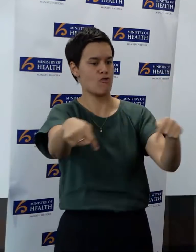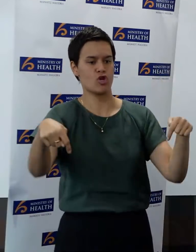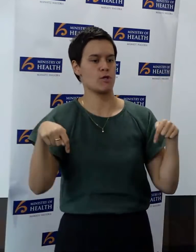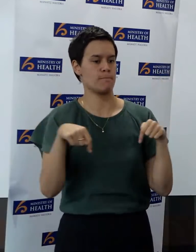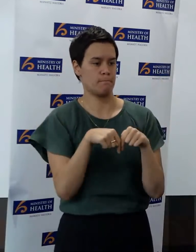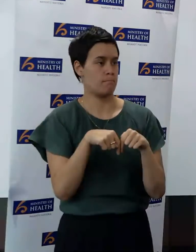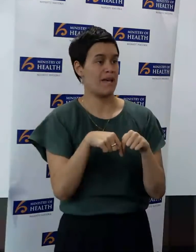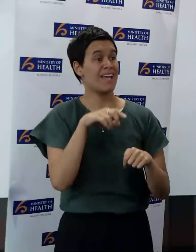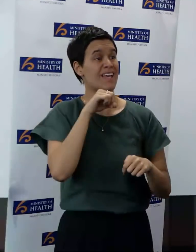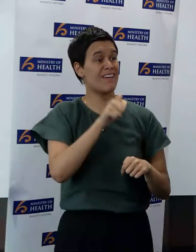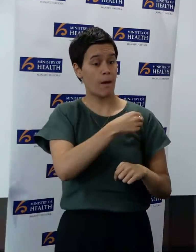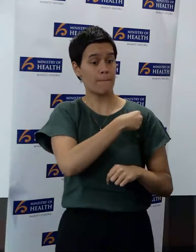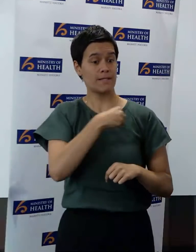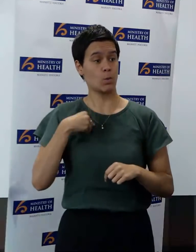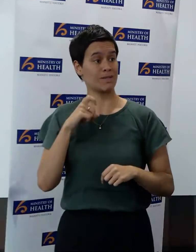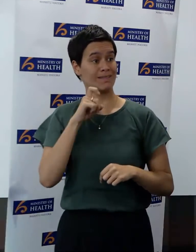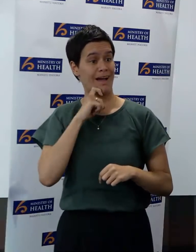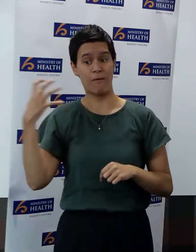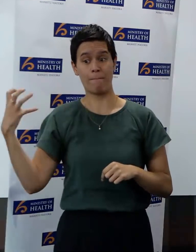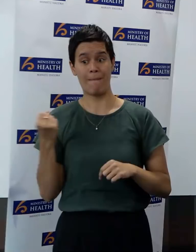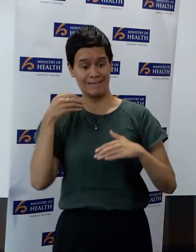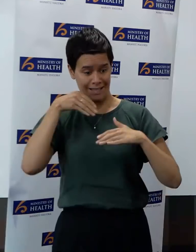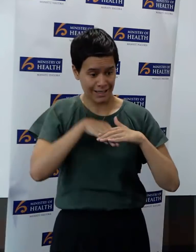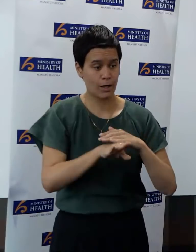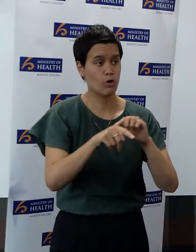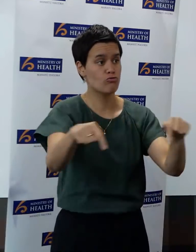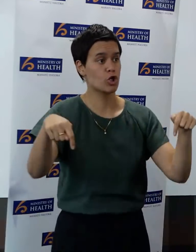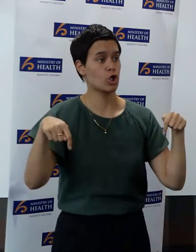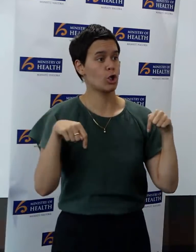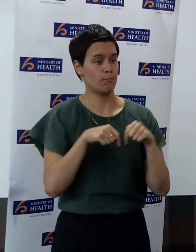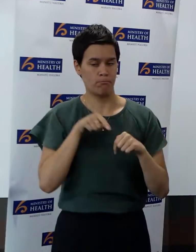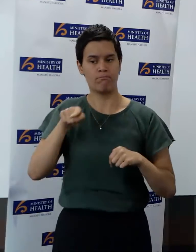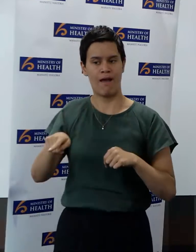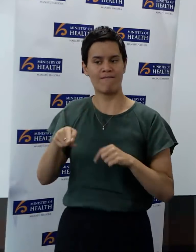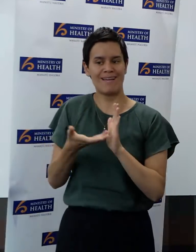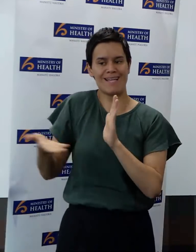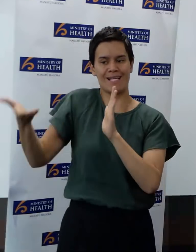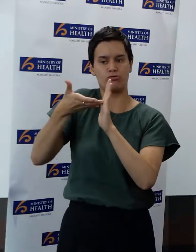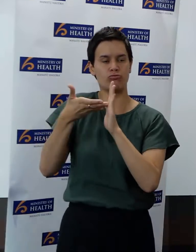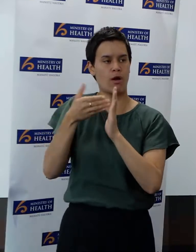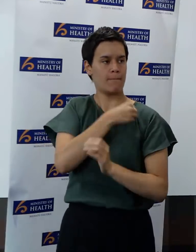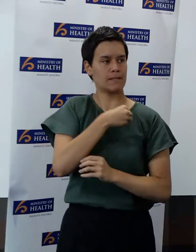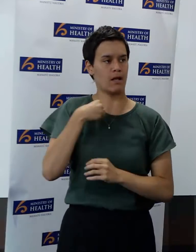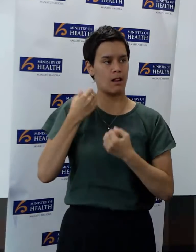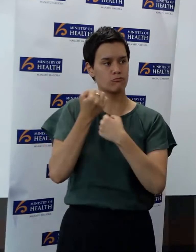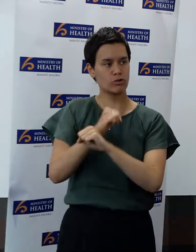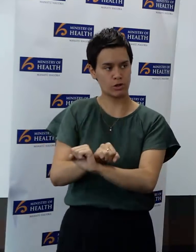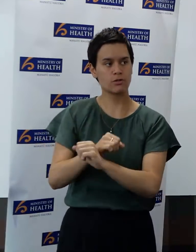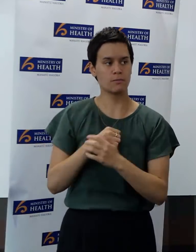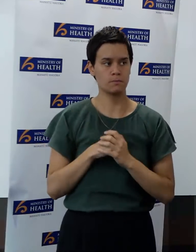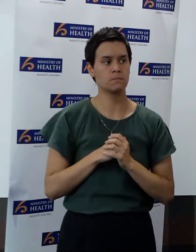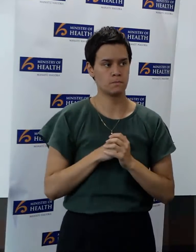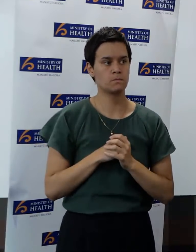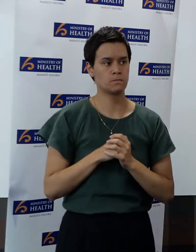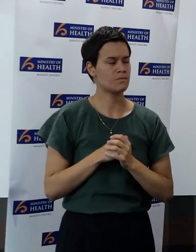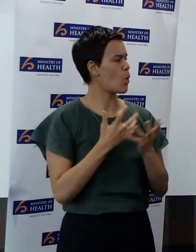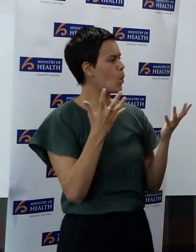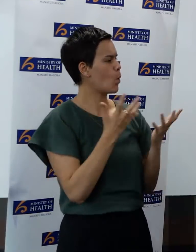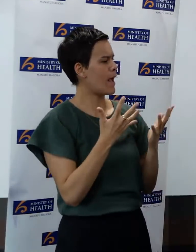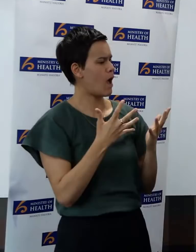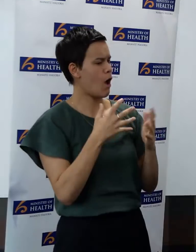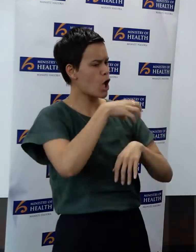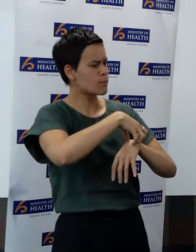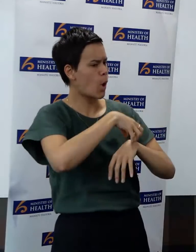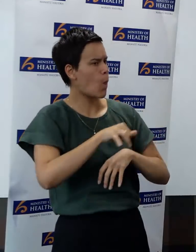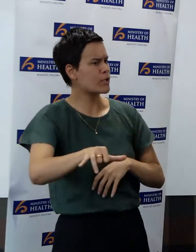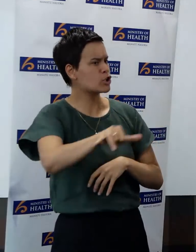strict requirements around personal protection. Is it Auckland Hospital? Yes, Auckland Hospital. Are you able to say if that